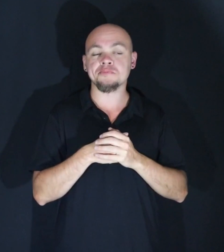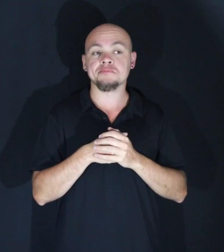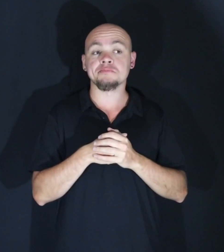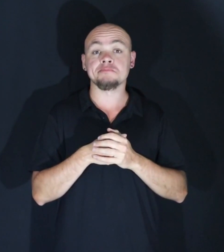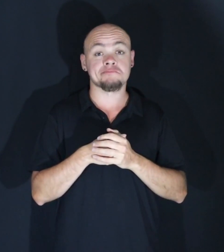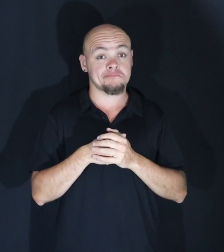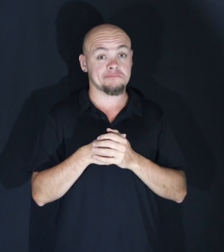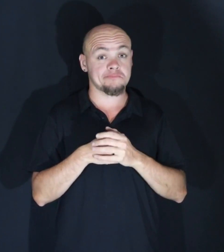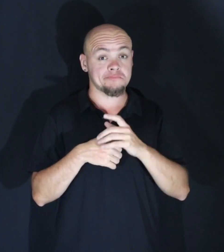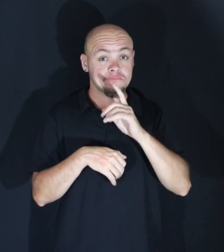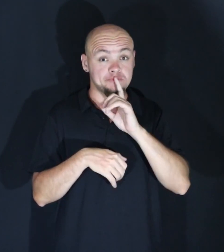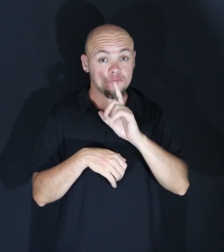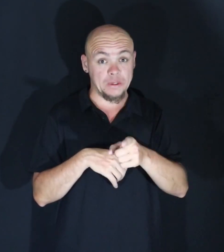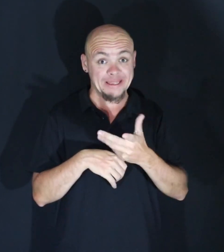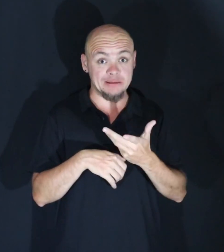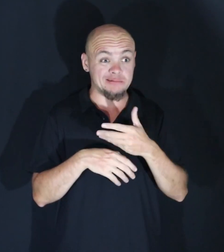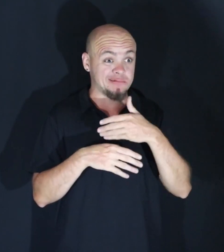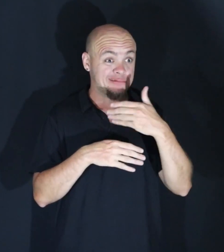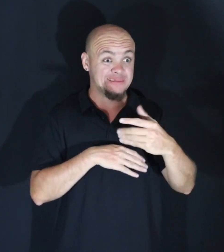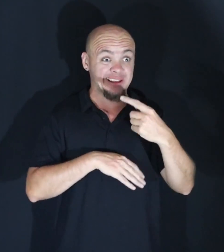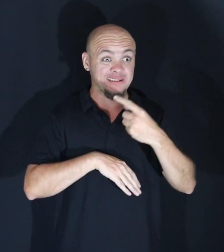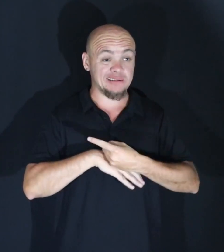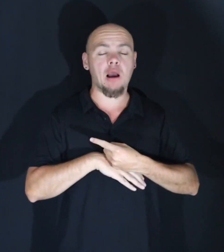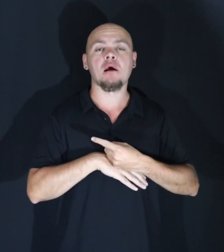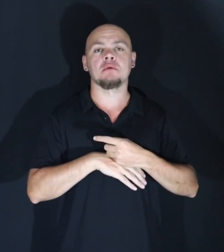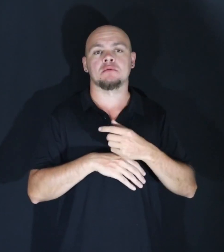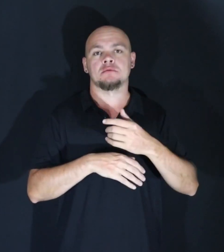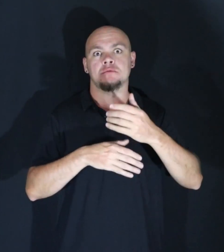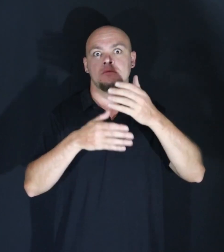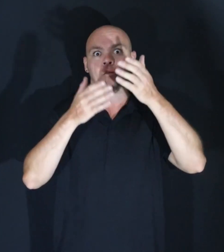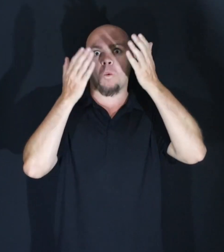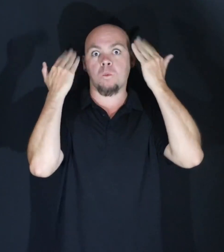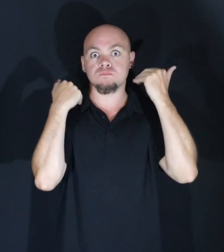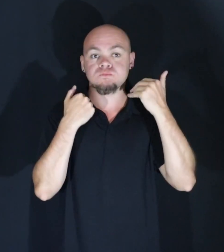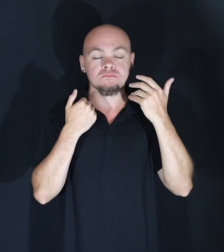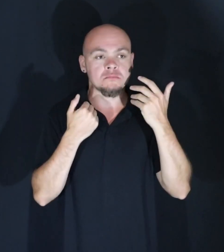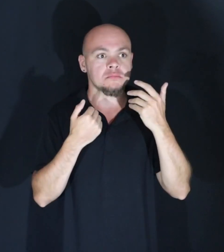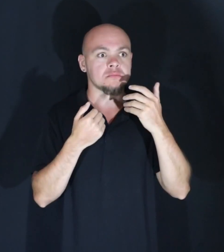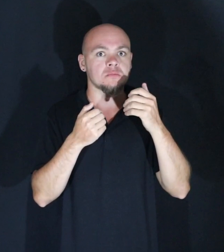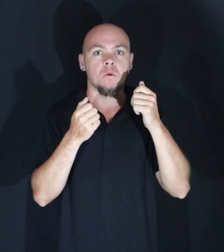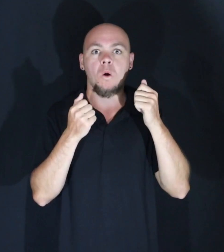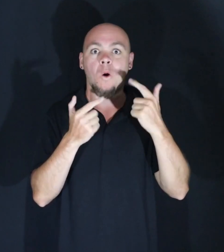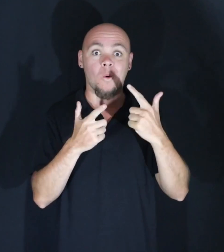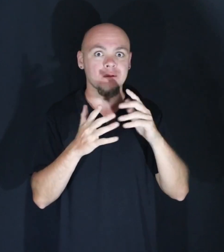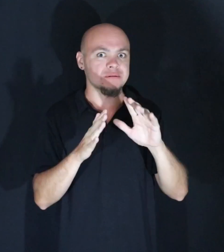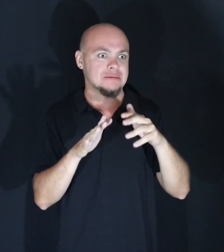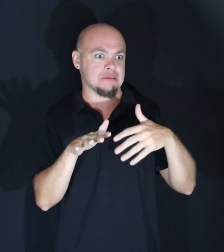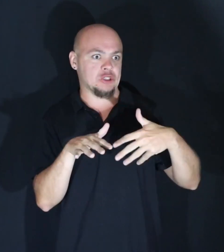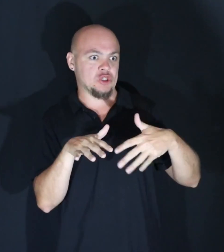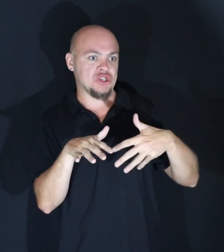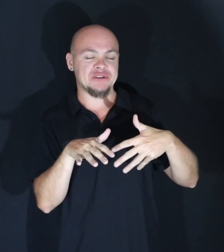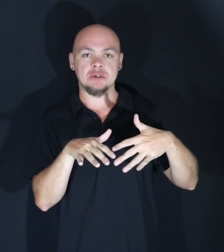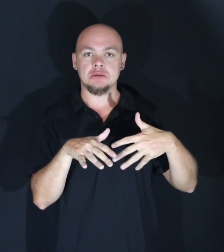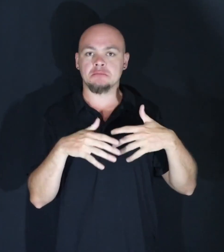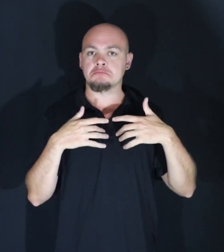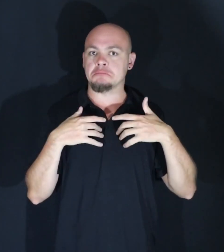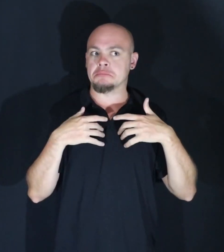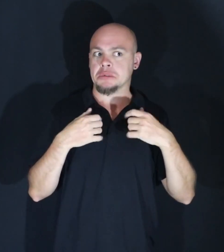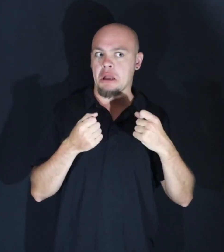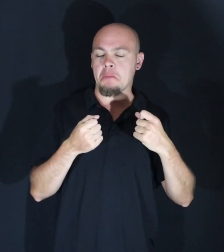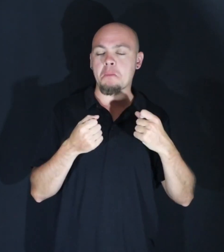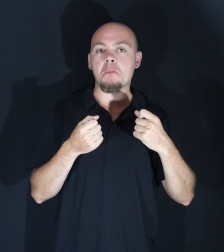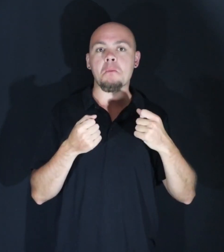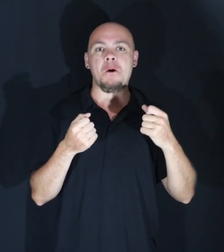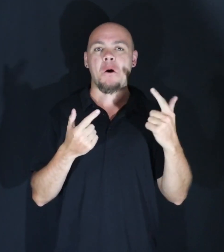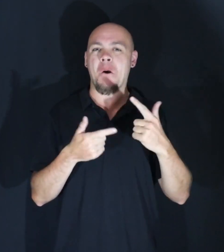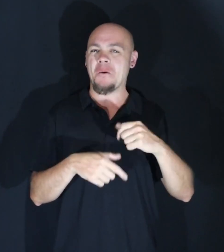However, the response the next day was overwhelming. They all, some nervous, some confident, but all